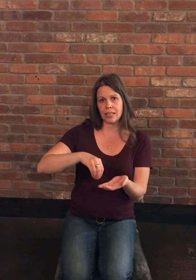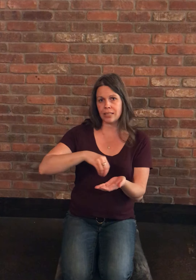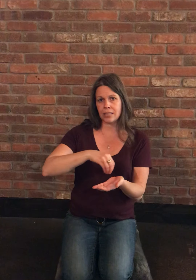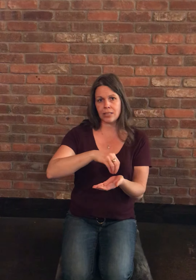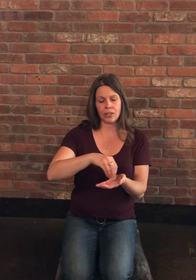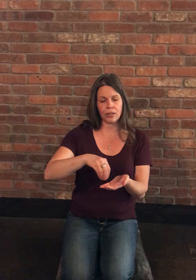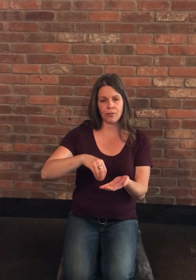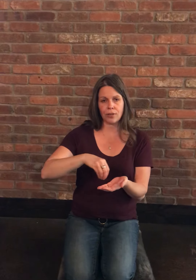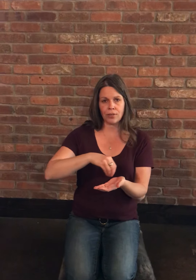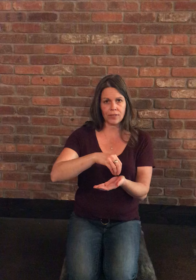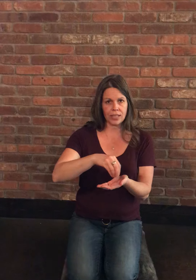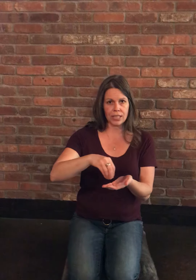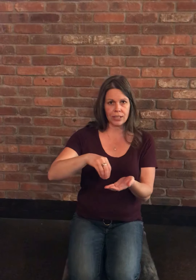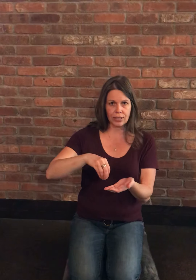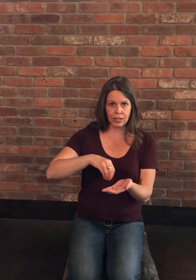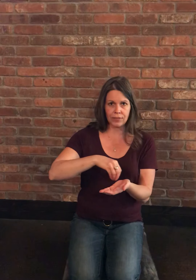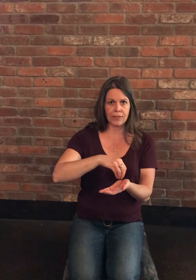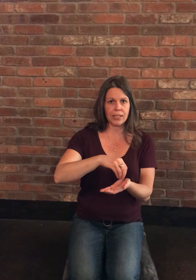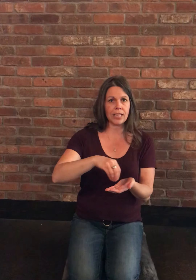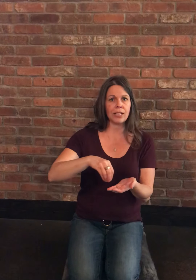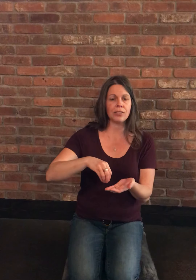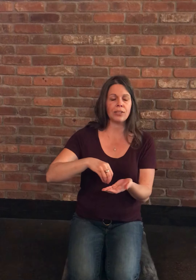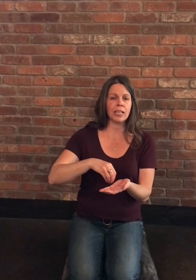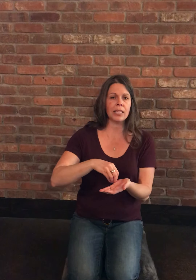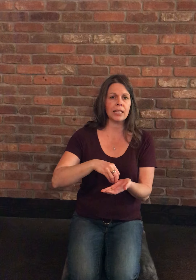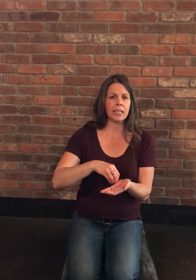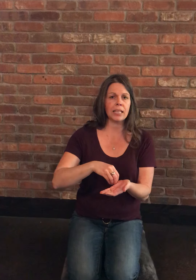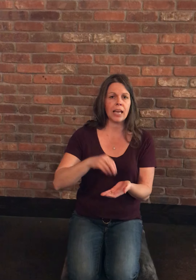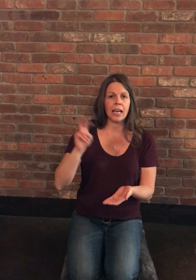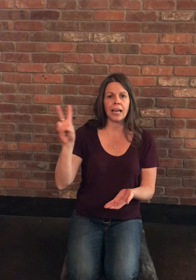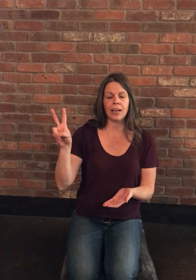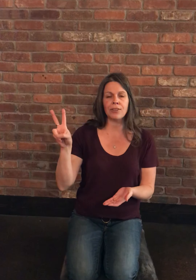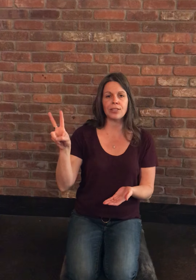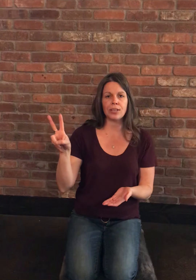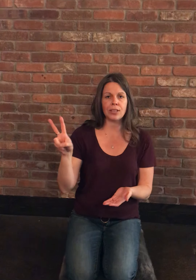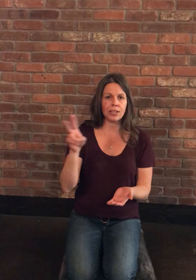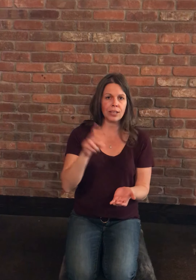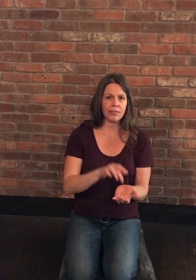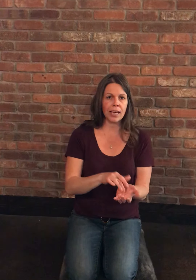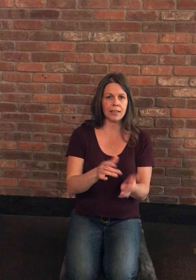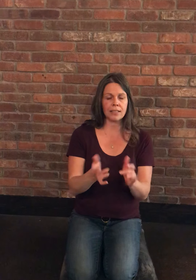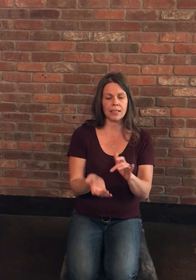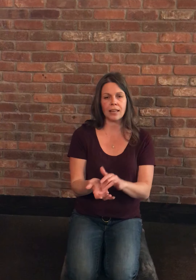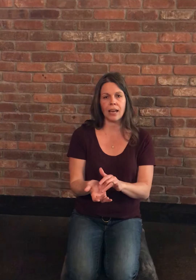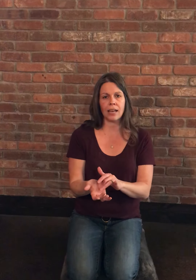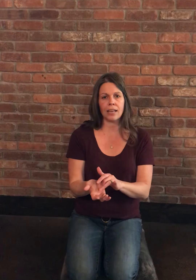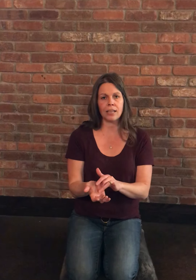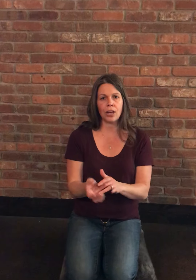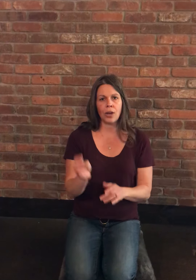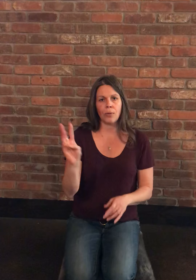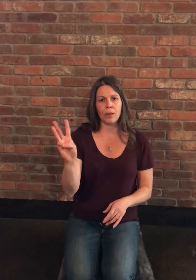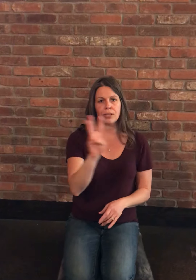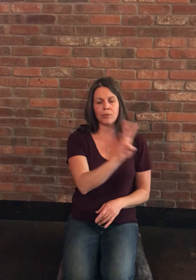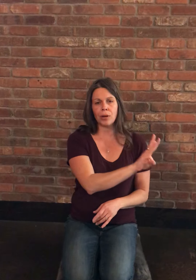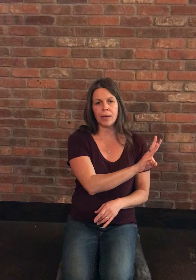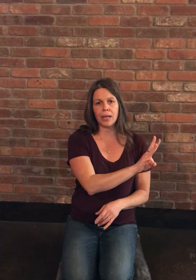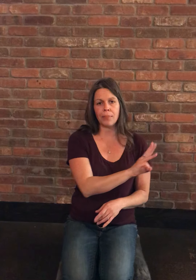Ages, circa 450 to circa 1500, Council of Chalcedon, Western Roman